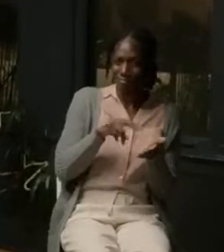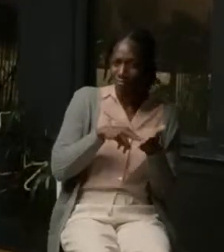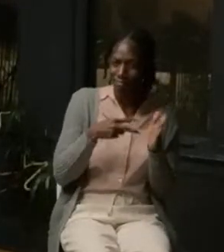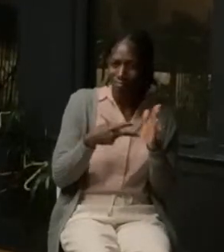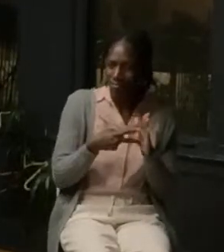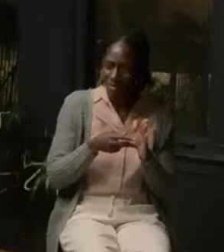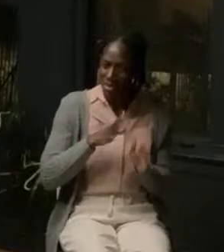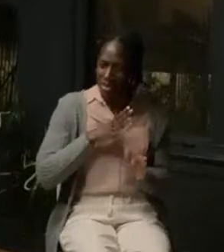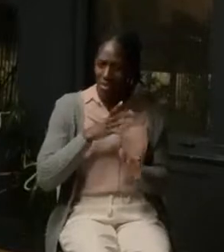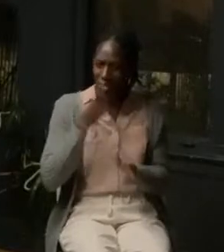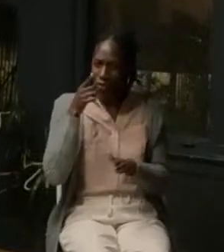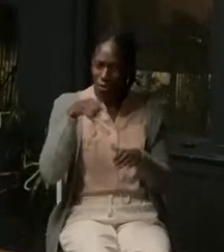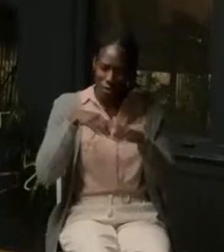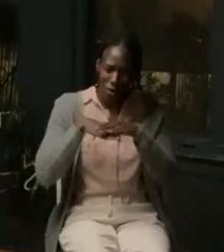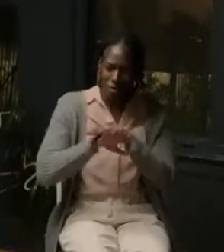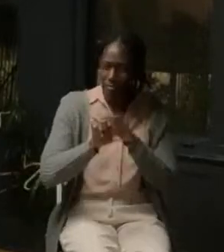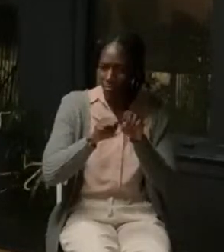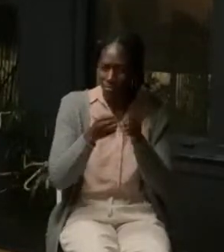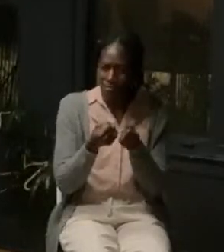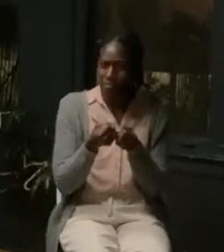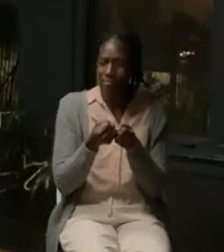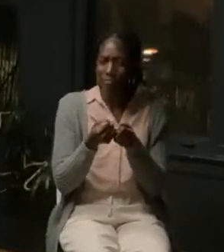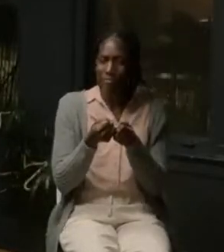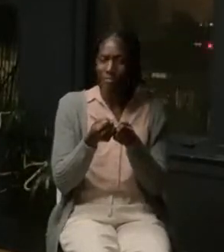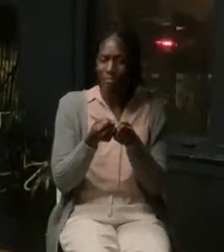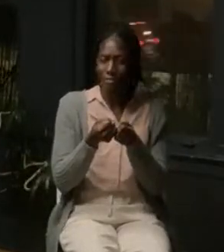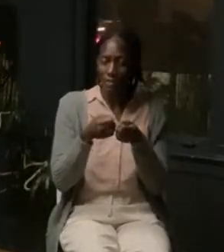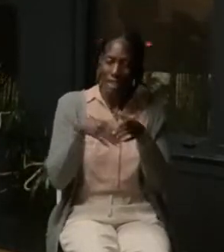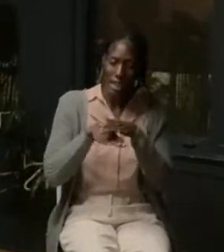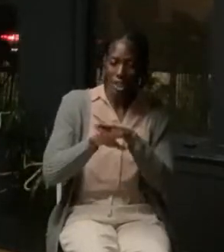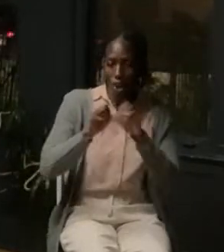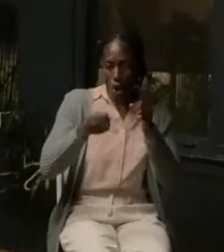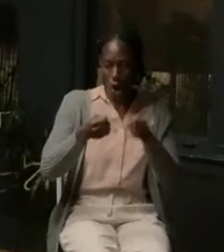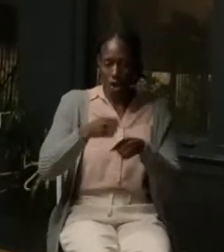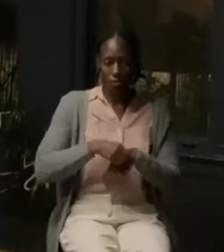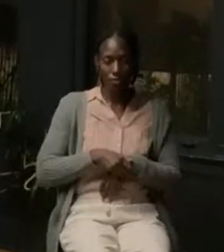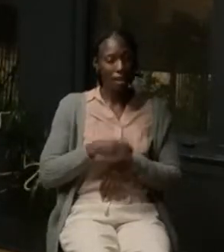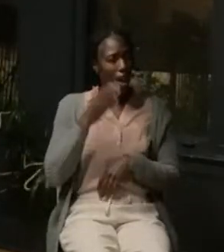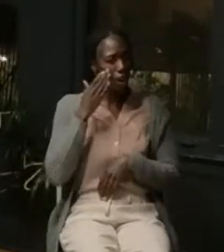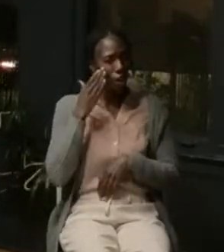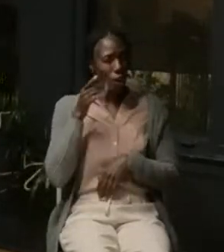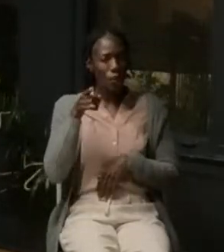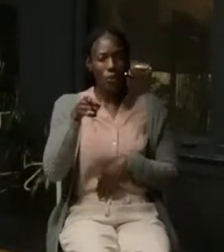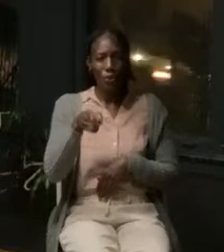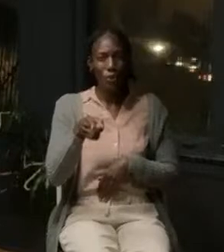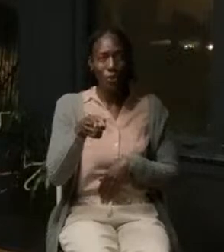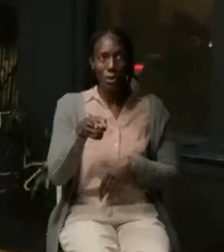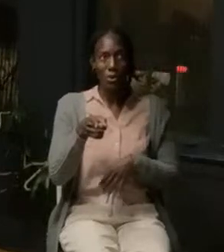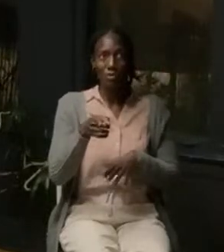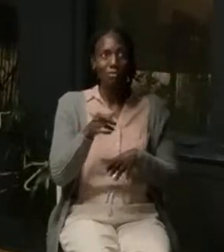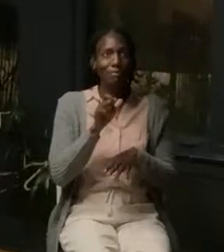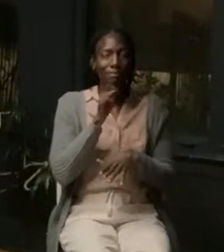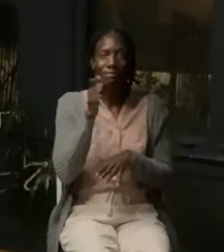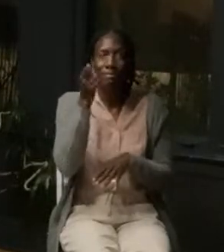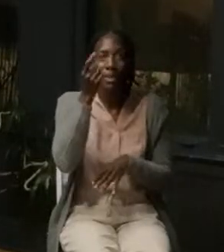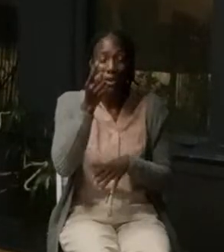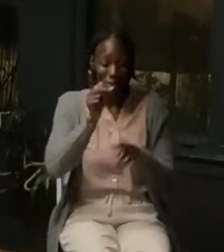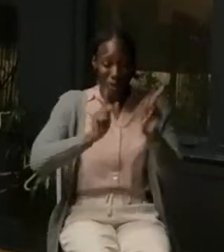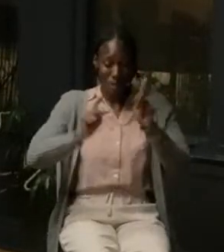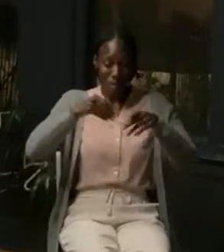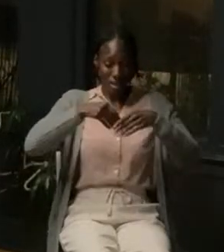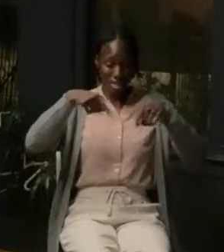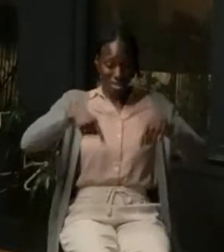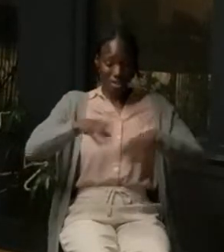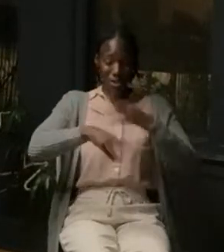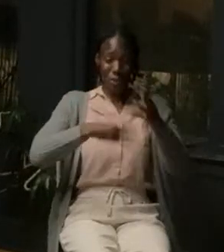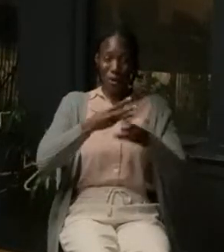okay. I know you couldn't possibly have conceived that there are people in this world who can show you their love